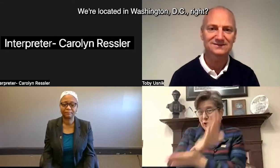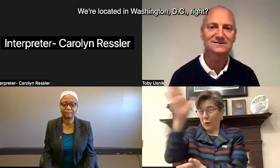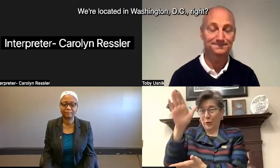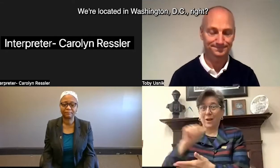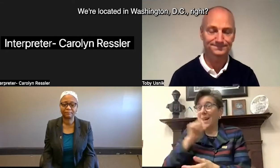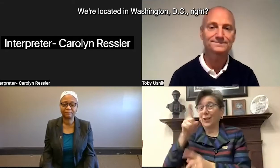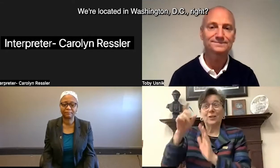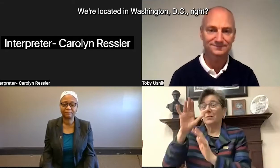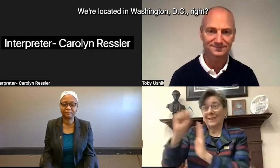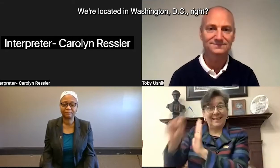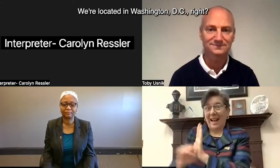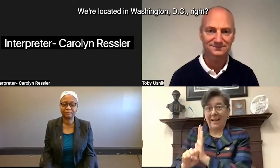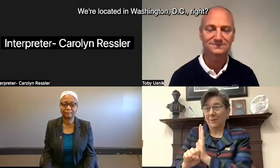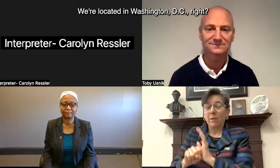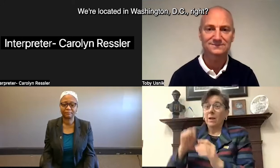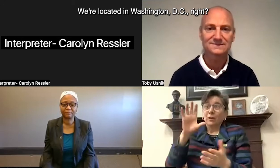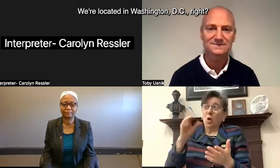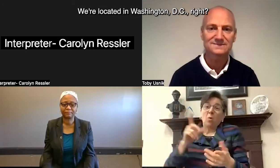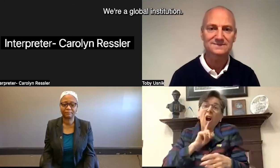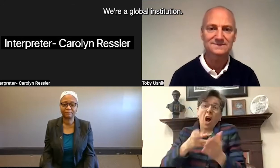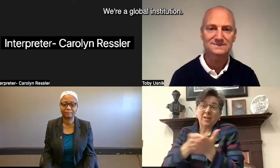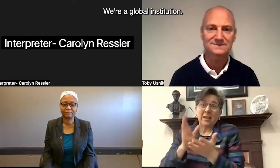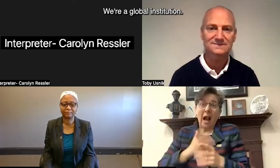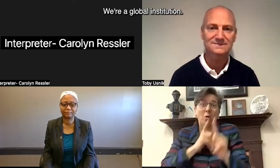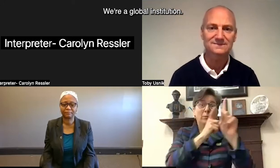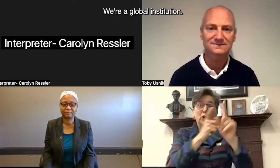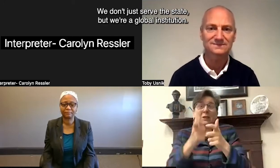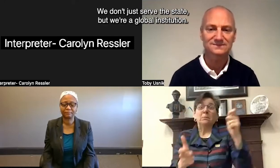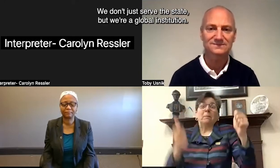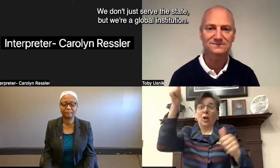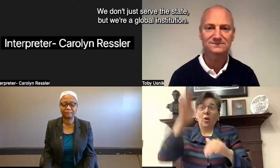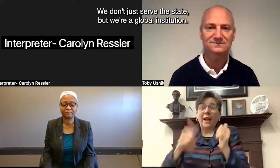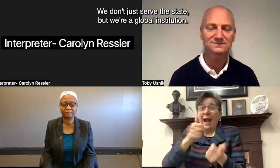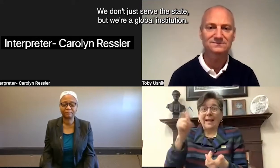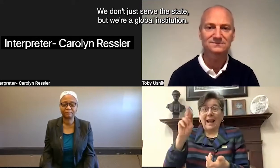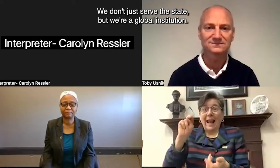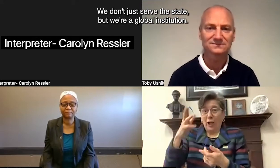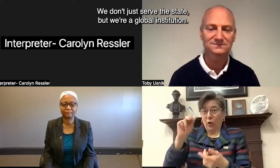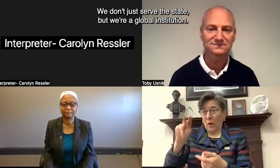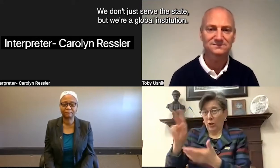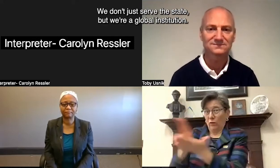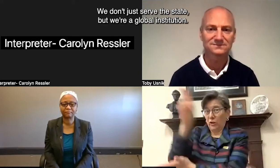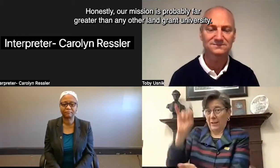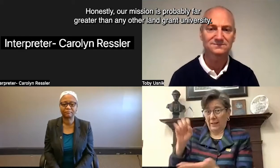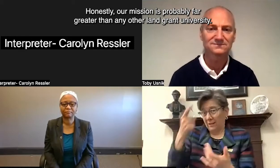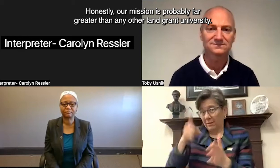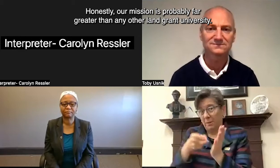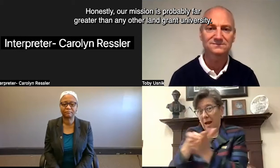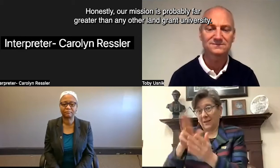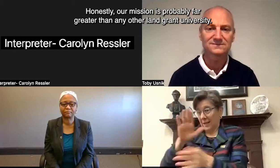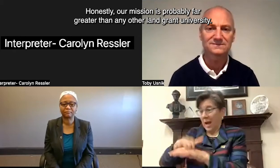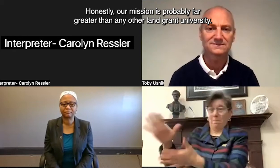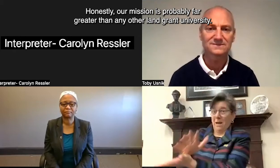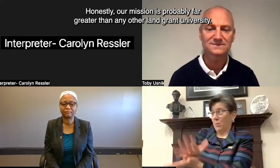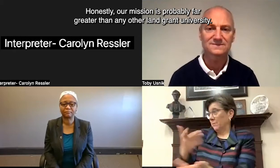.C., right? We're a global institution. We don't just serve the state, but we're a global institution. Honestly, our mission is probably far greater than any